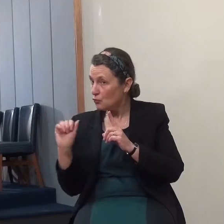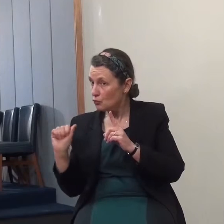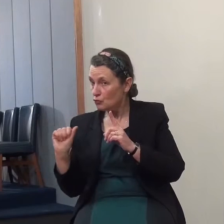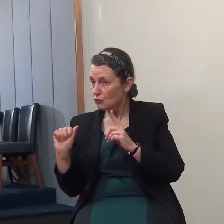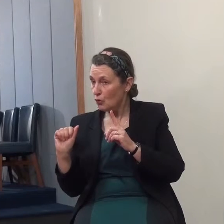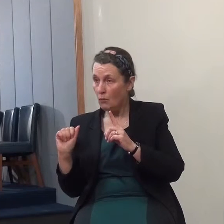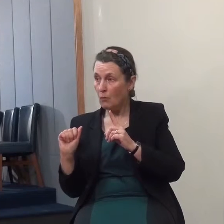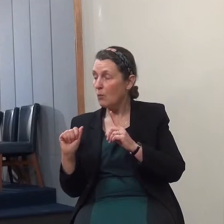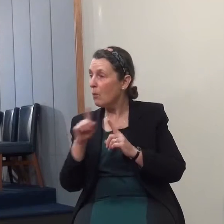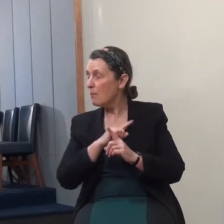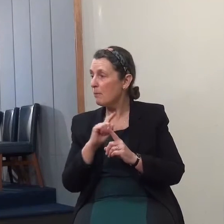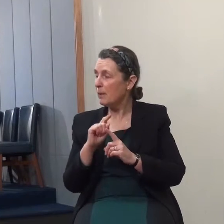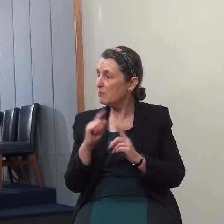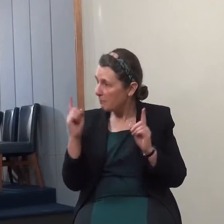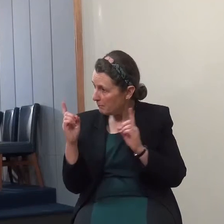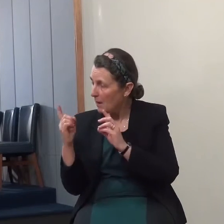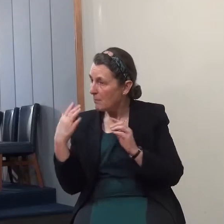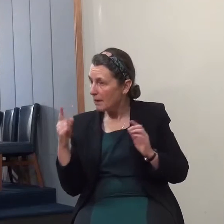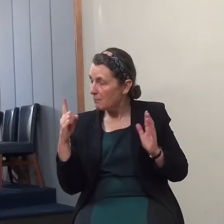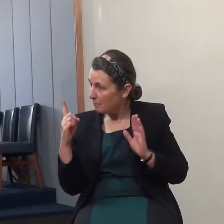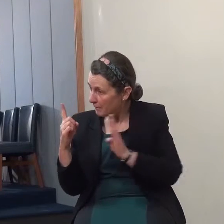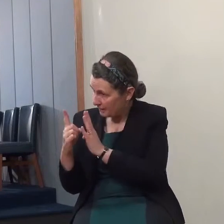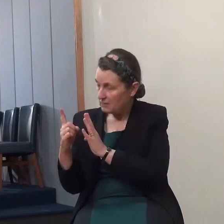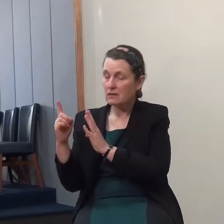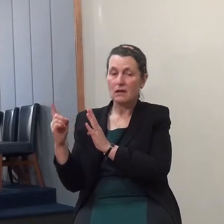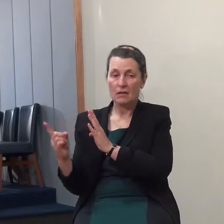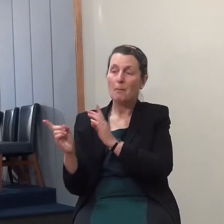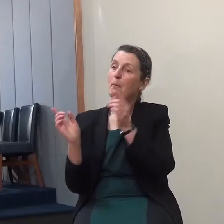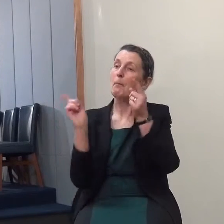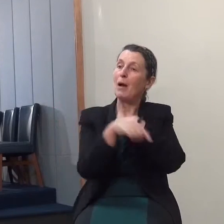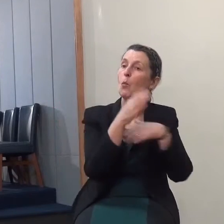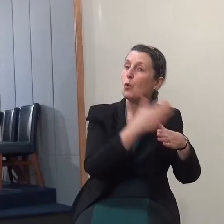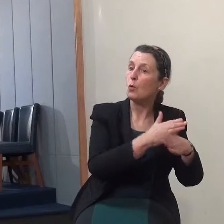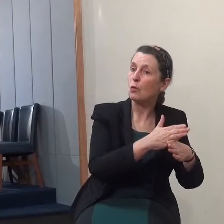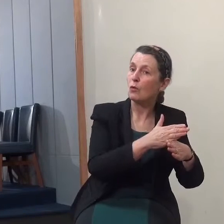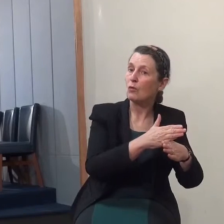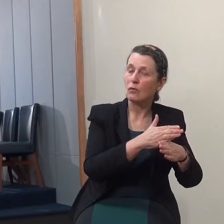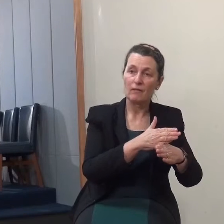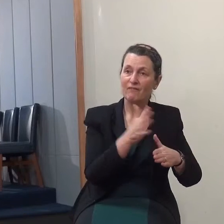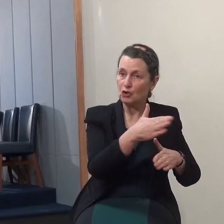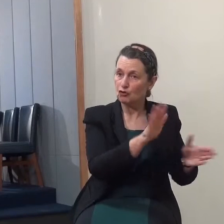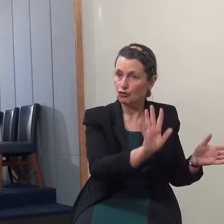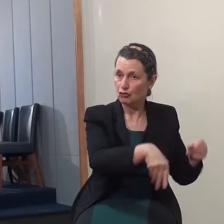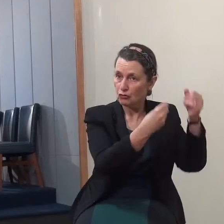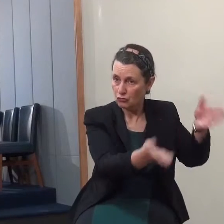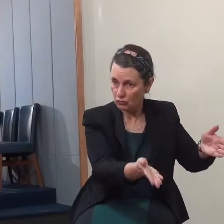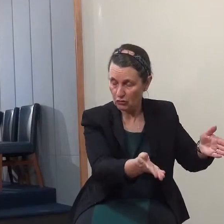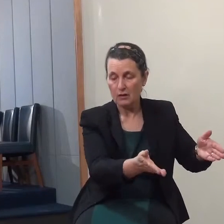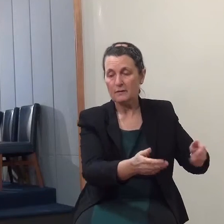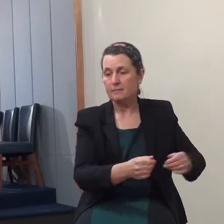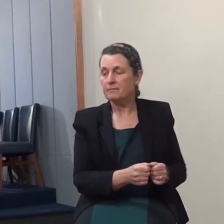to their nets. And then there is that great event recorded in Luke 4, but I'm running ahead of myself, of